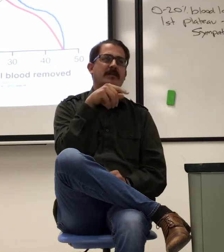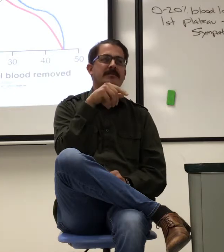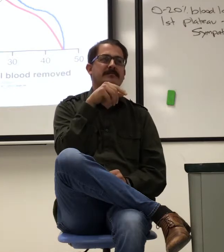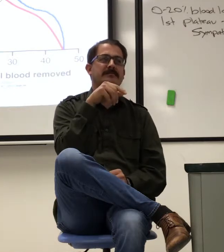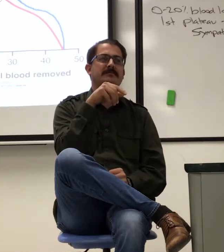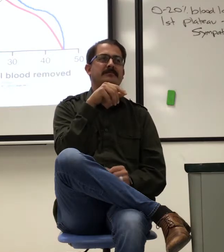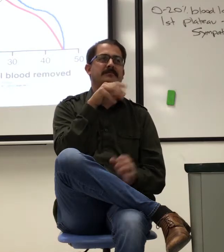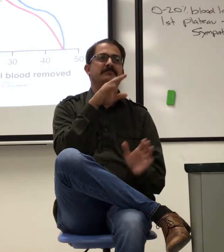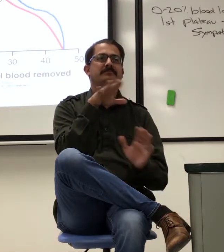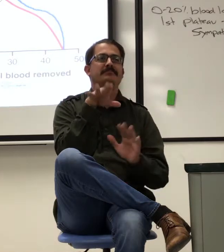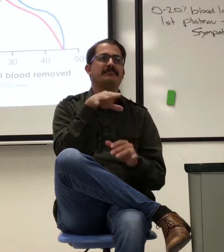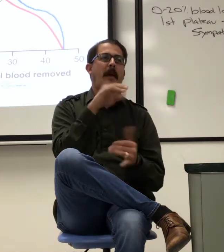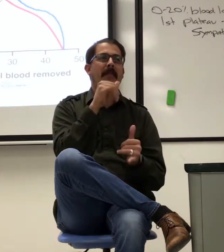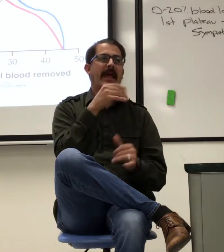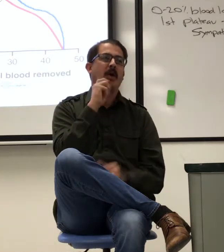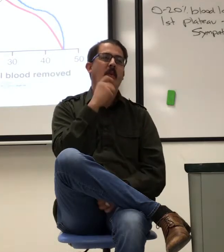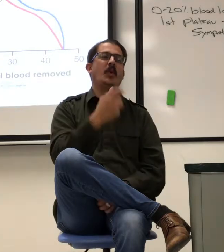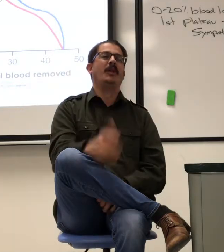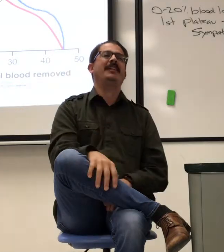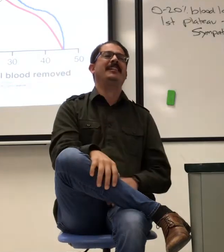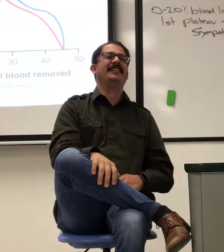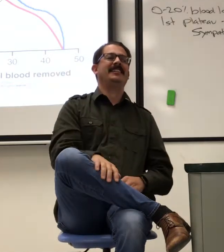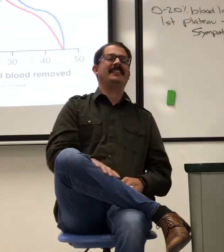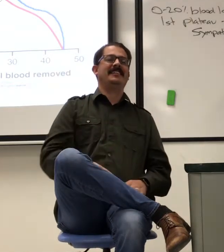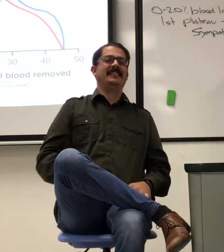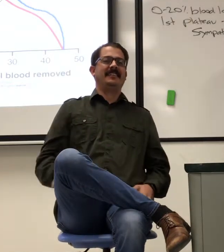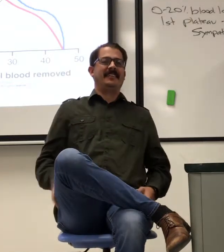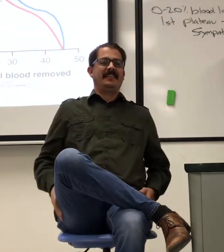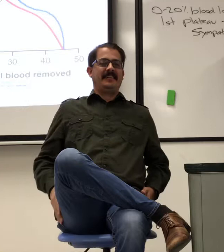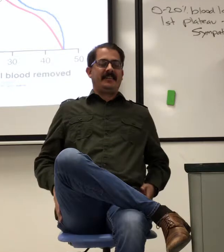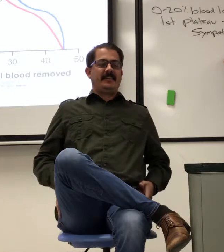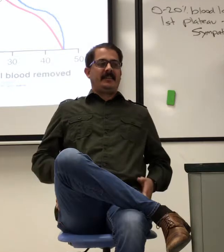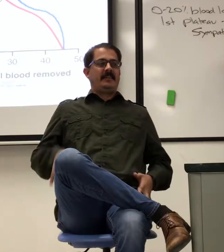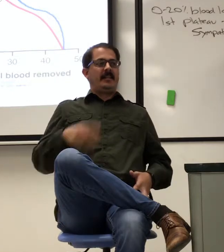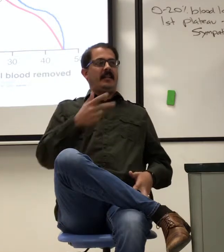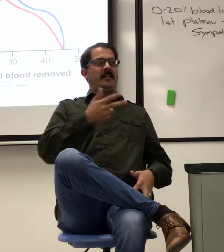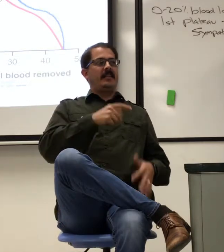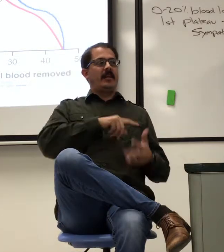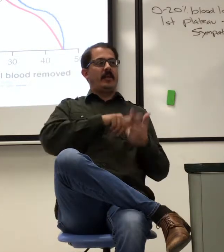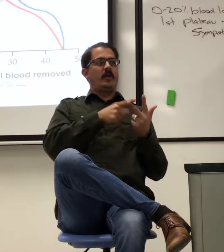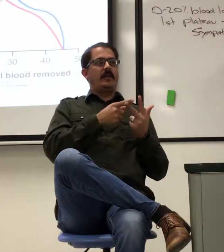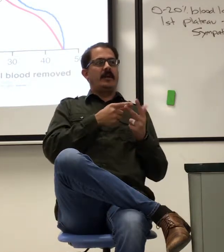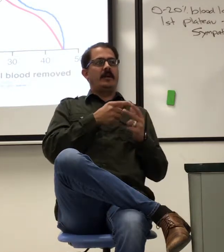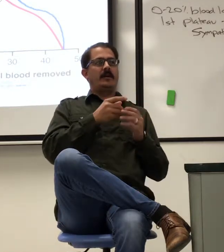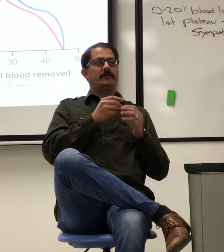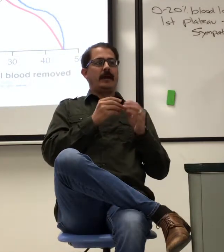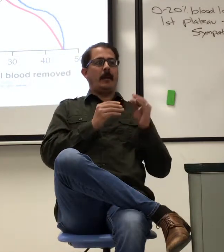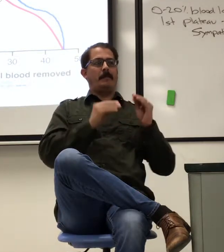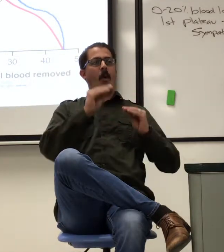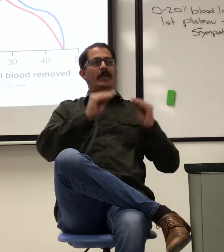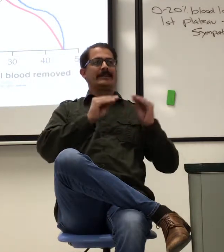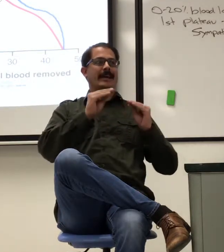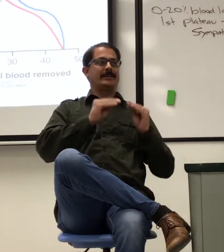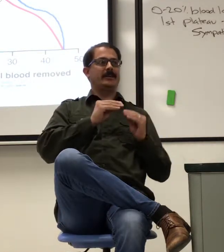that you can. Well, the third thing I mentioned was mobilization of the blood reservoir. That slight